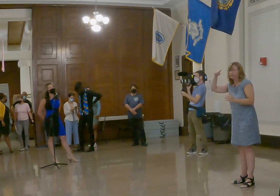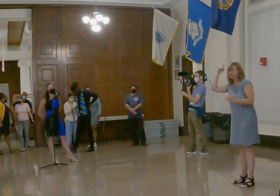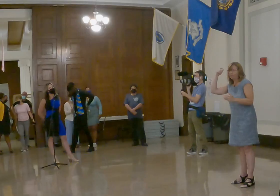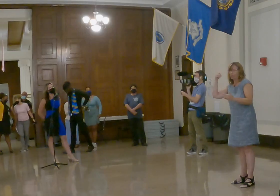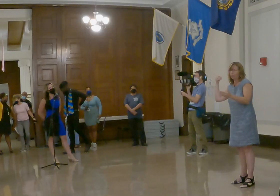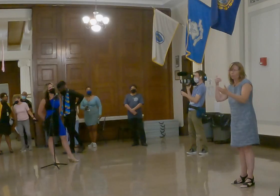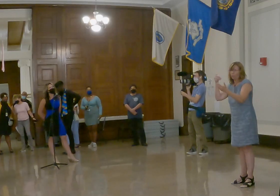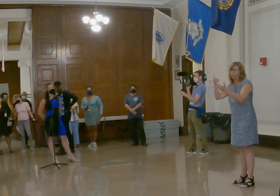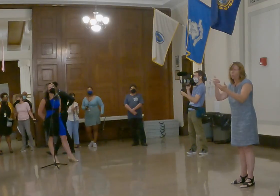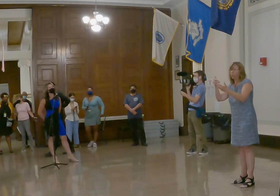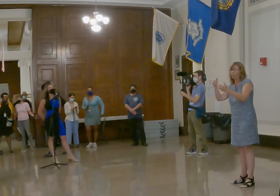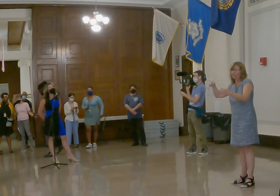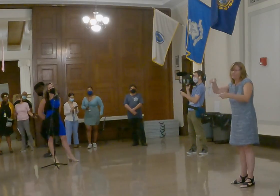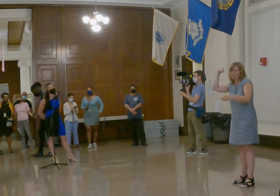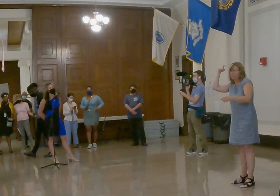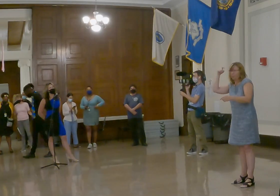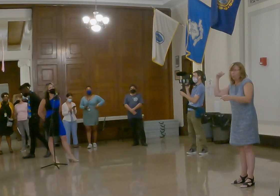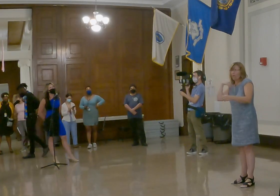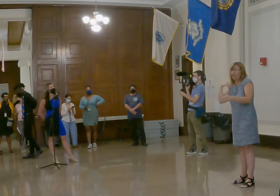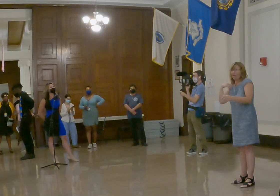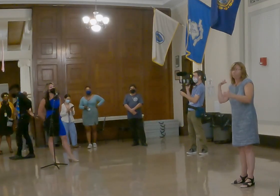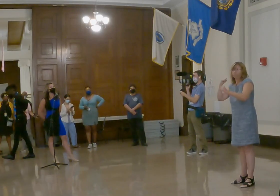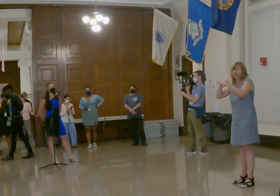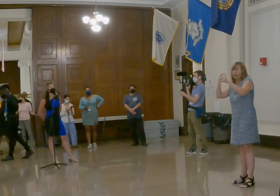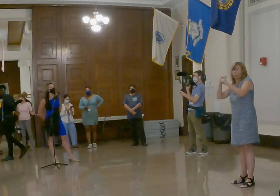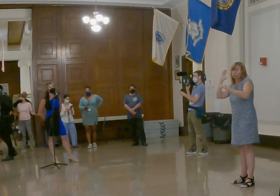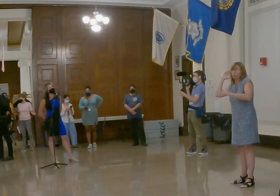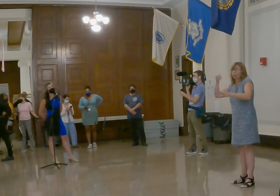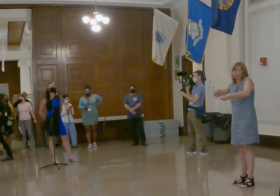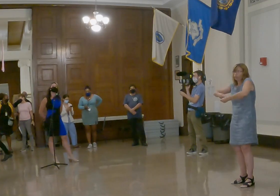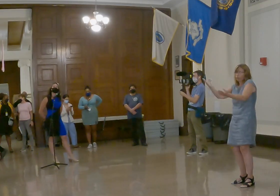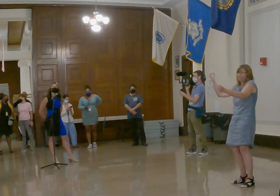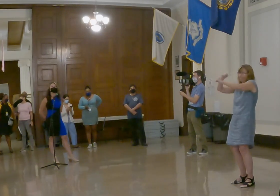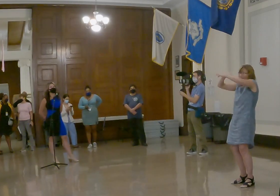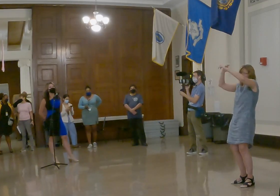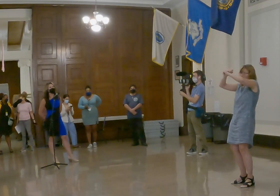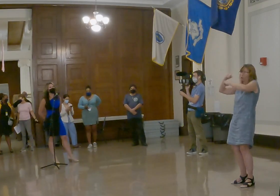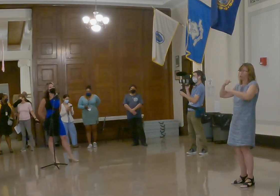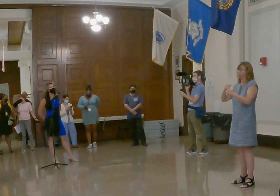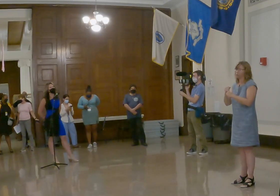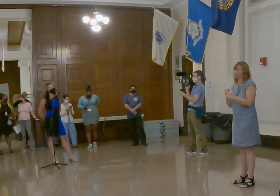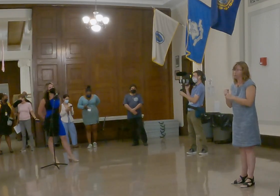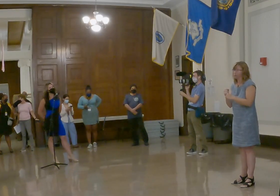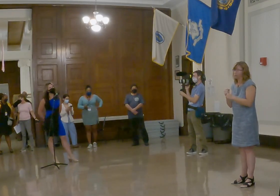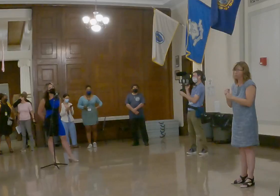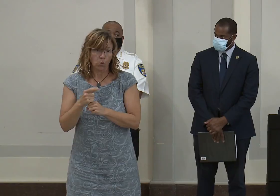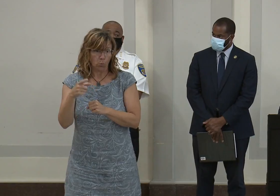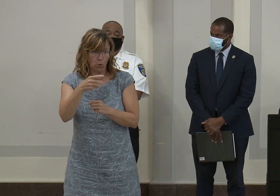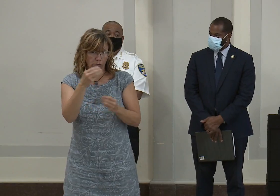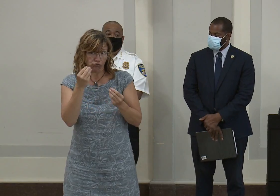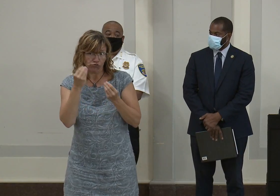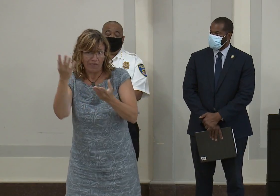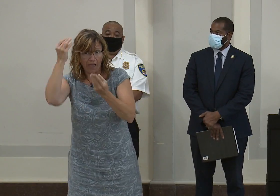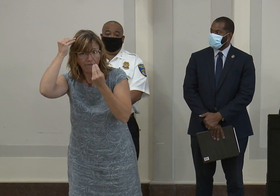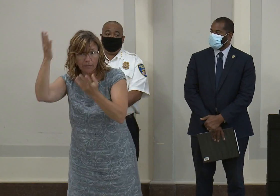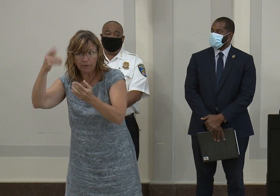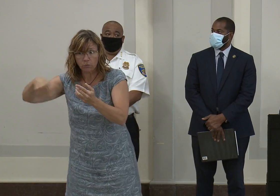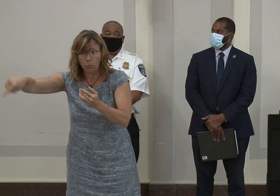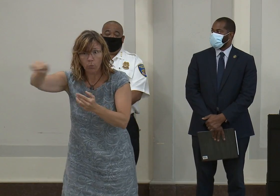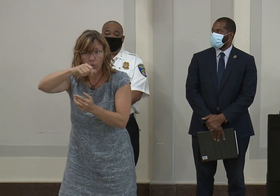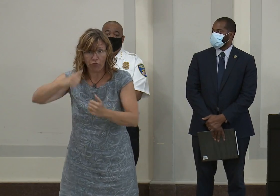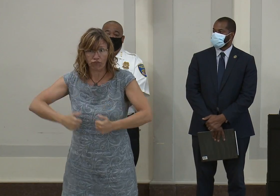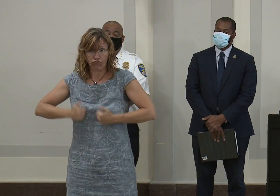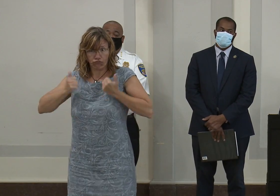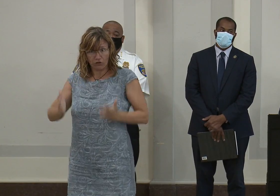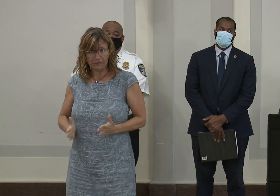to? Hopefully they'll comply this weekend and maybe give them something else to shoot for in the end of the summer. Just simply stay tuned. We're looking